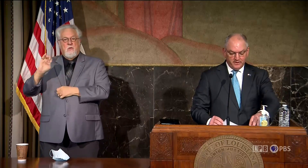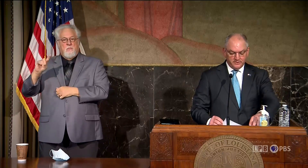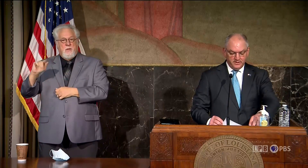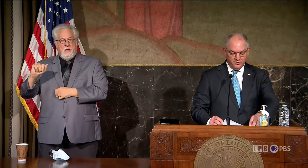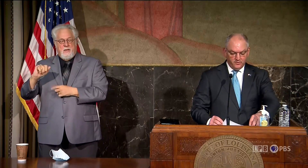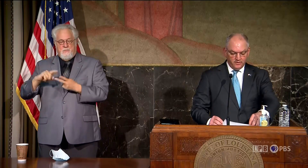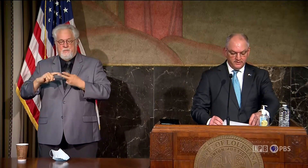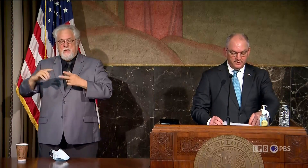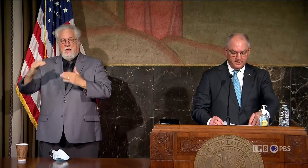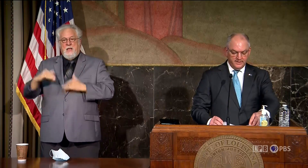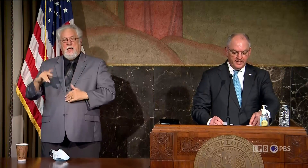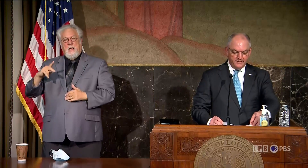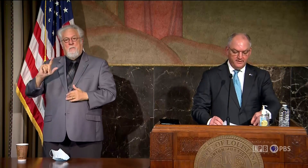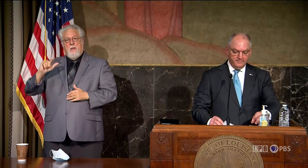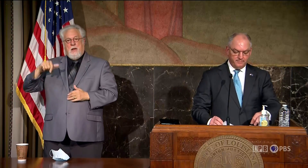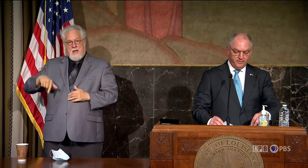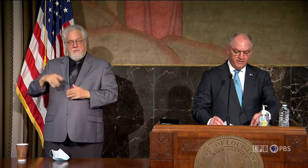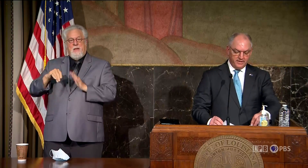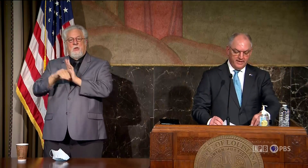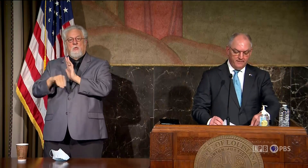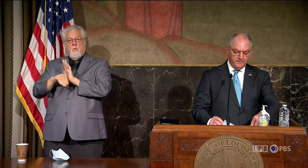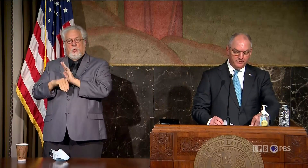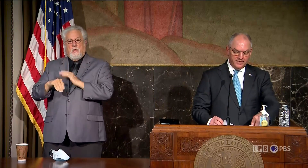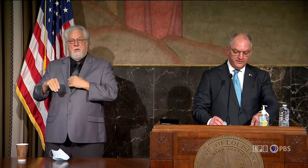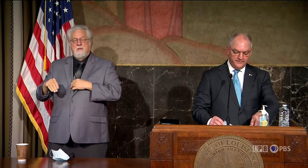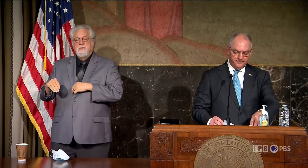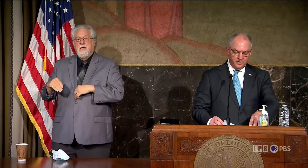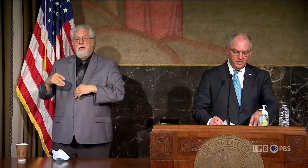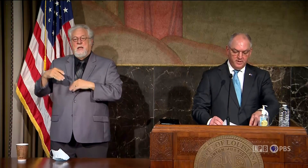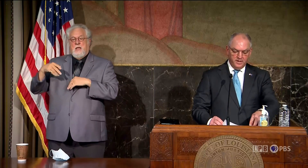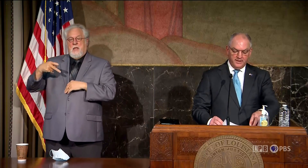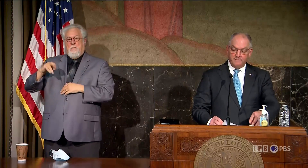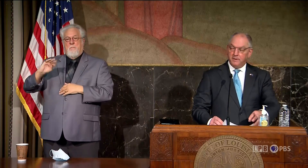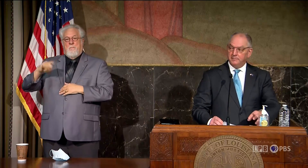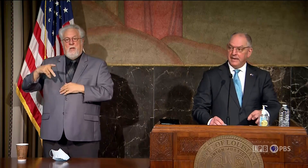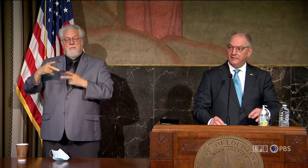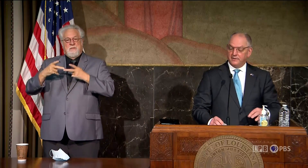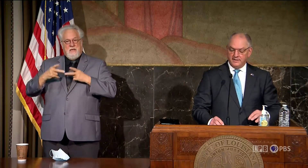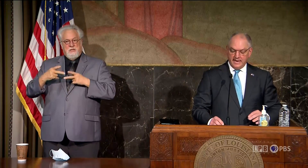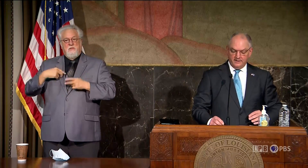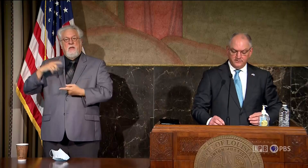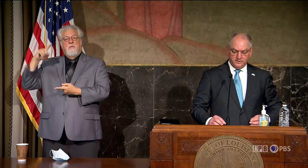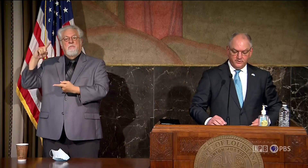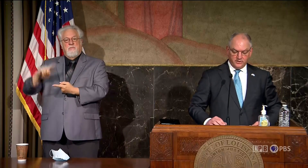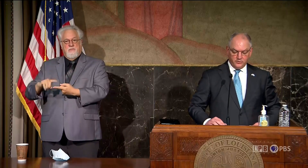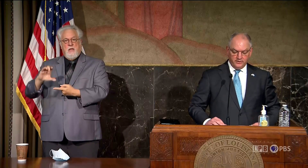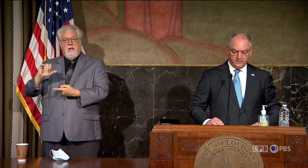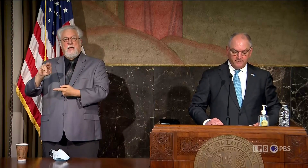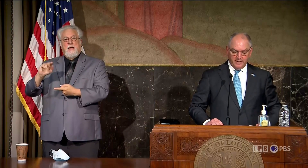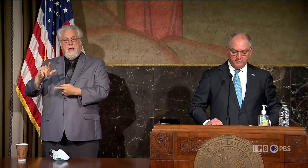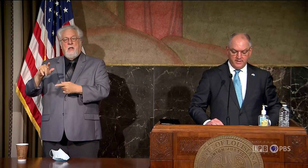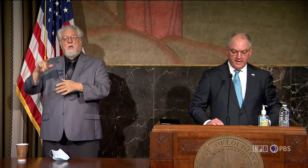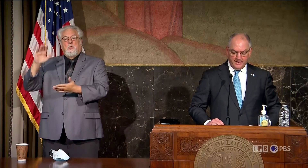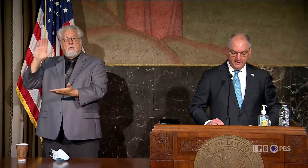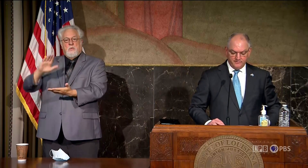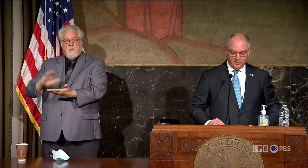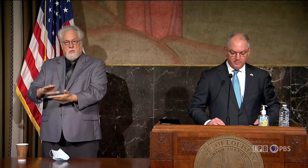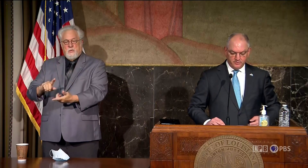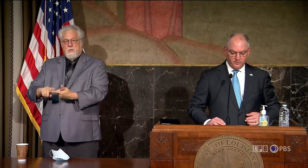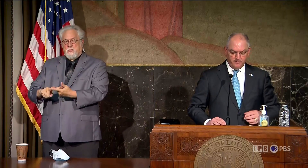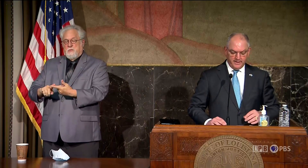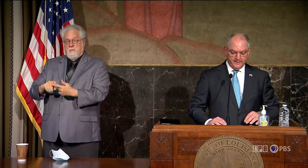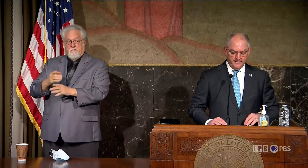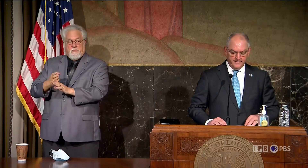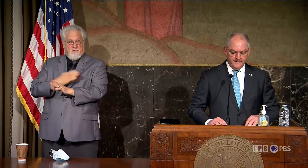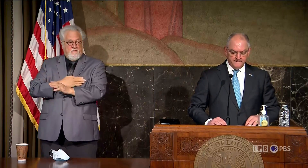Plaquemines Parish and New Orleans at the permanent canal pump station. They pumped down their canals to increase capacity ahead of